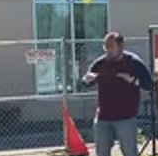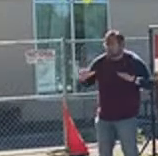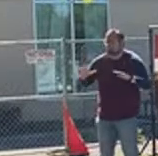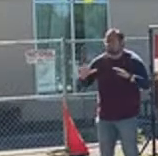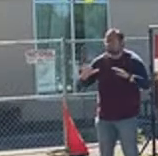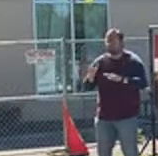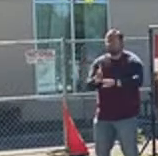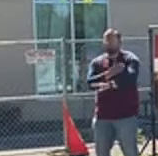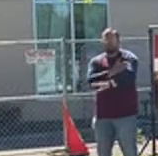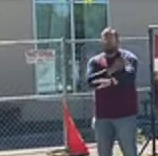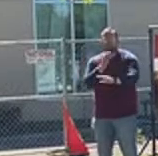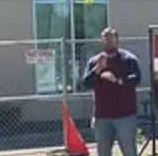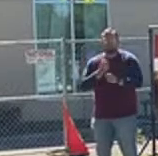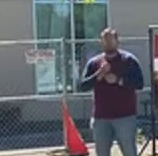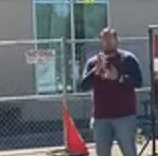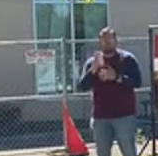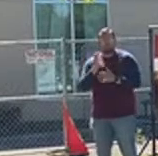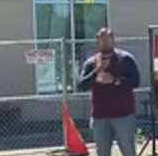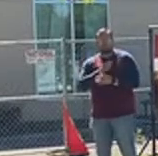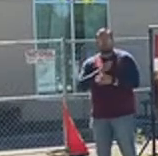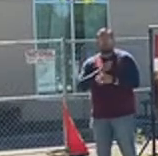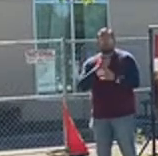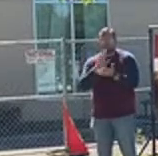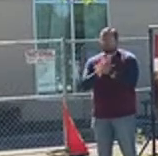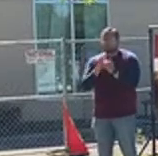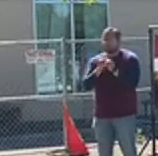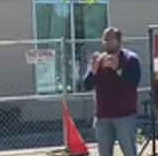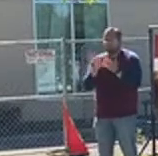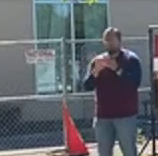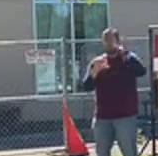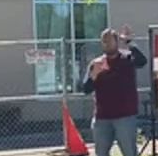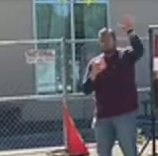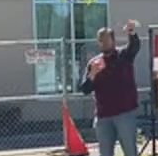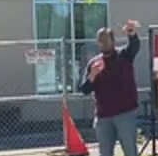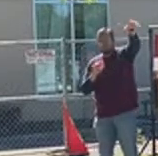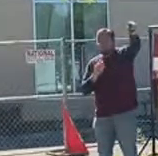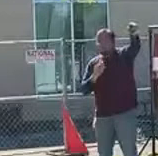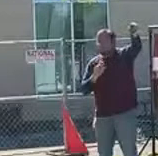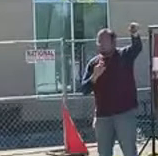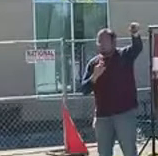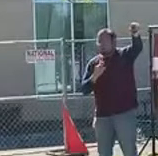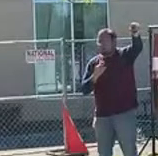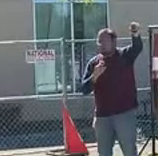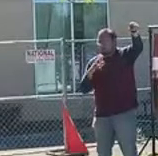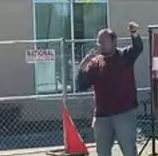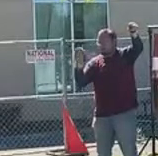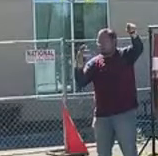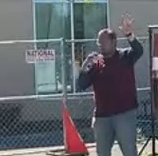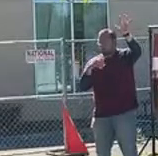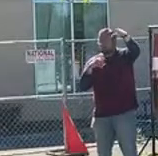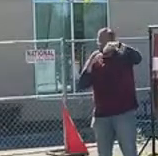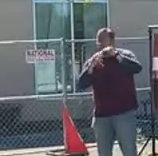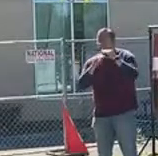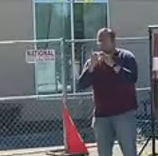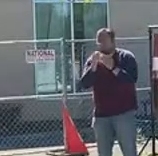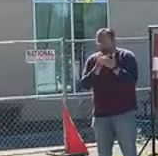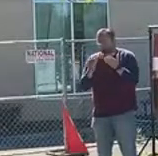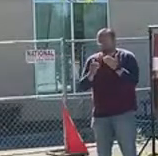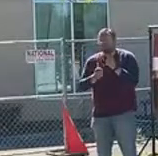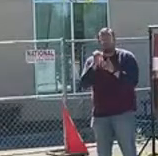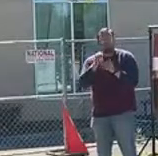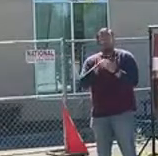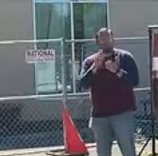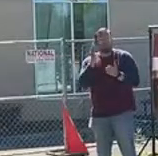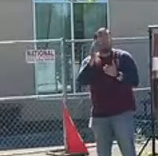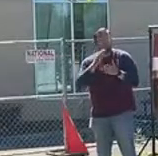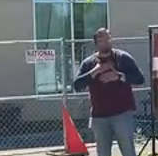ourselves. Having a school with no portables will for sure be something most students will enjoy. Being